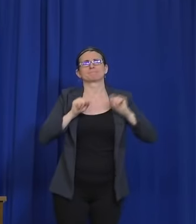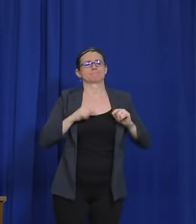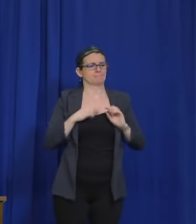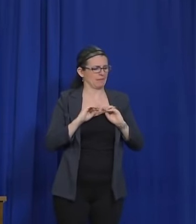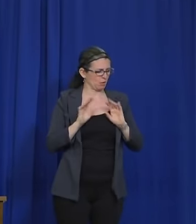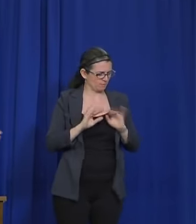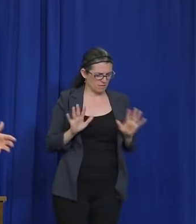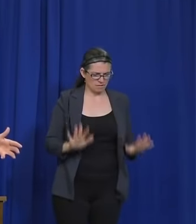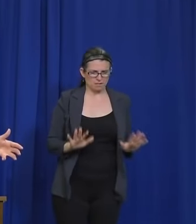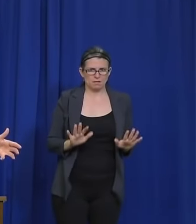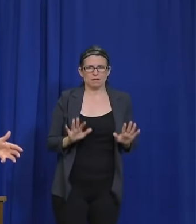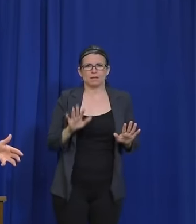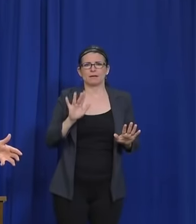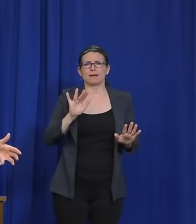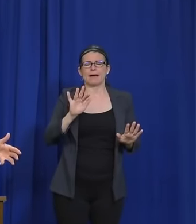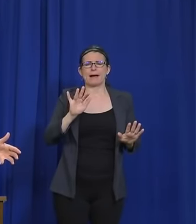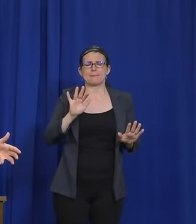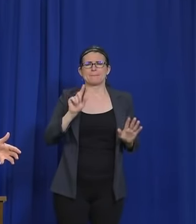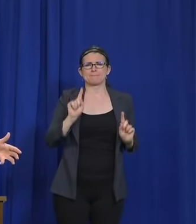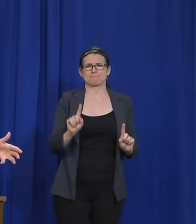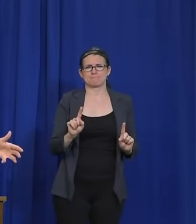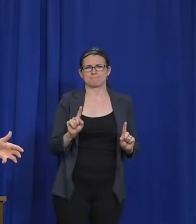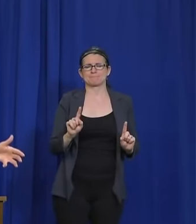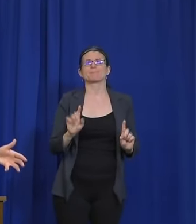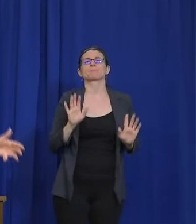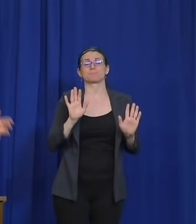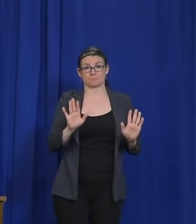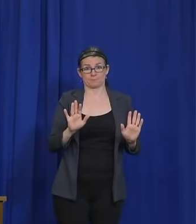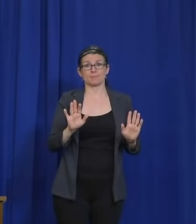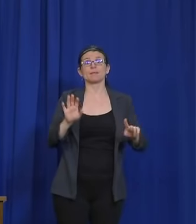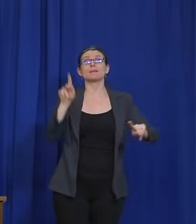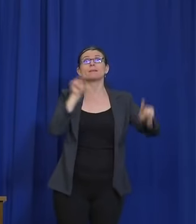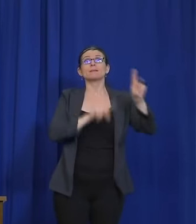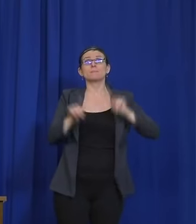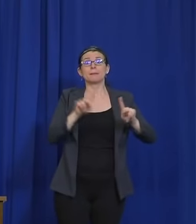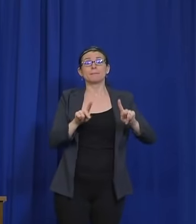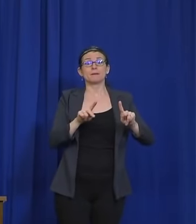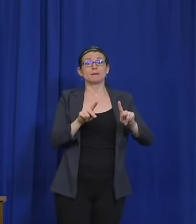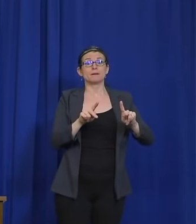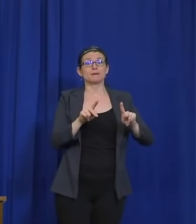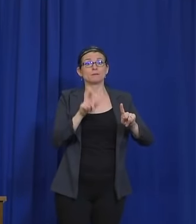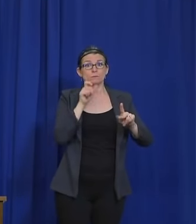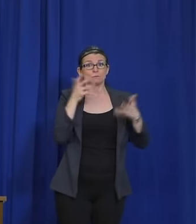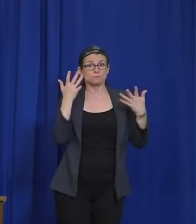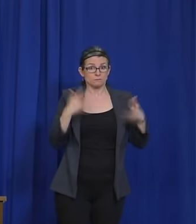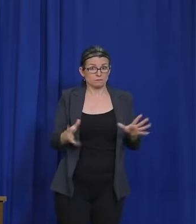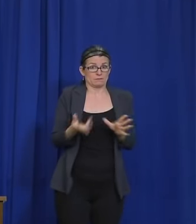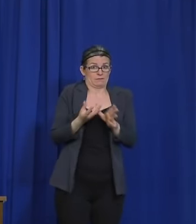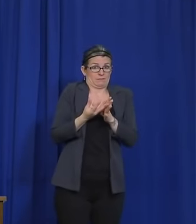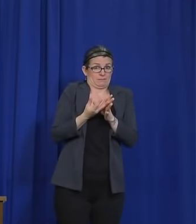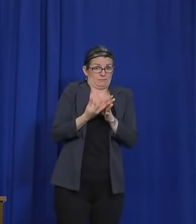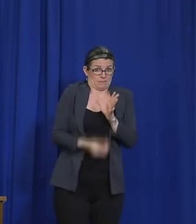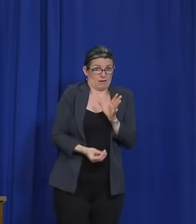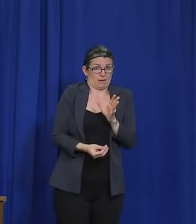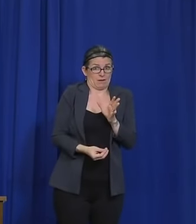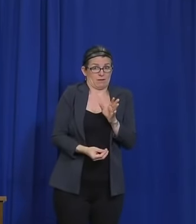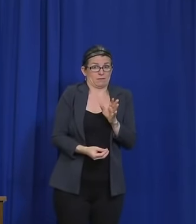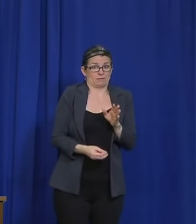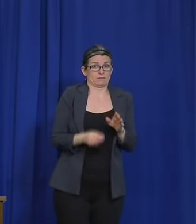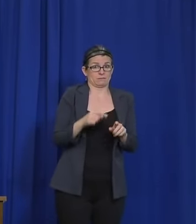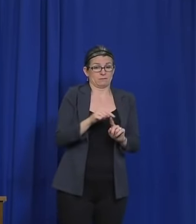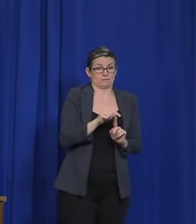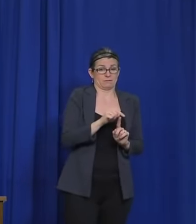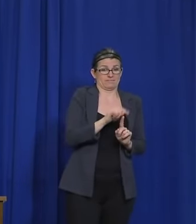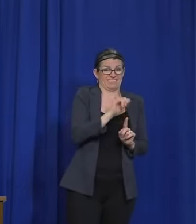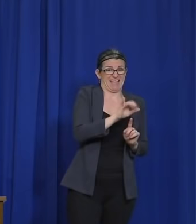20 of states with COVID deaths per capita, whereas we're in the top 20 in terms of overall death rates per capita, which